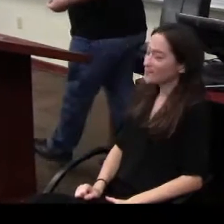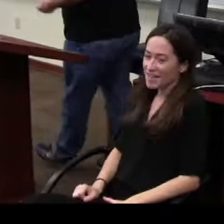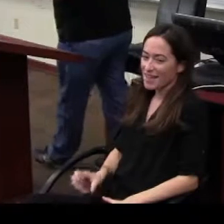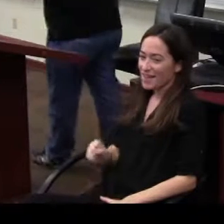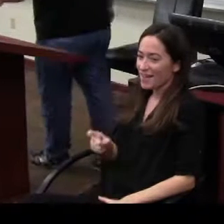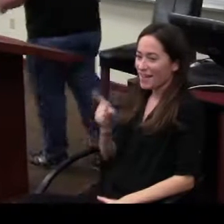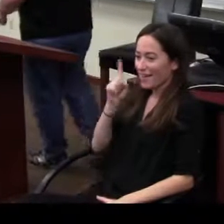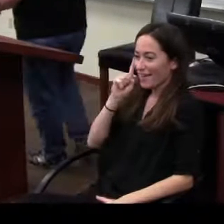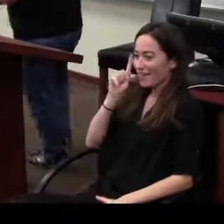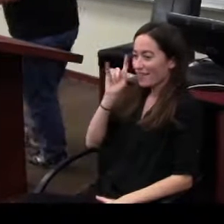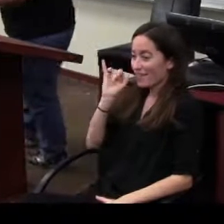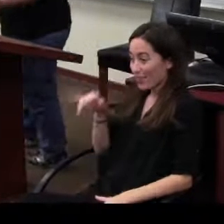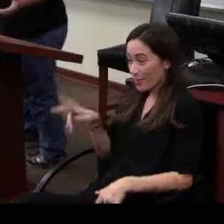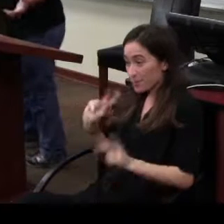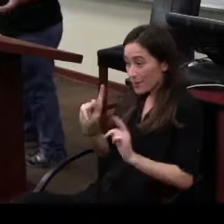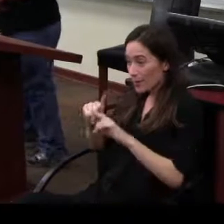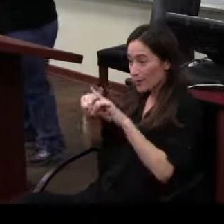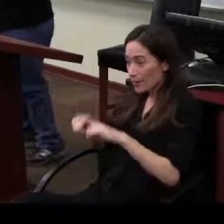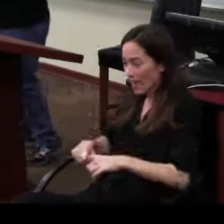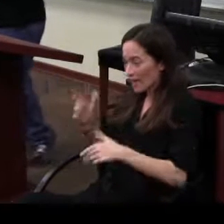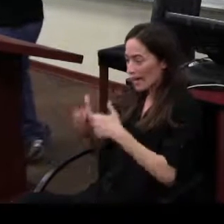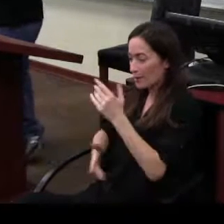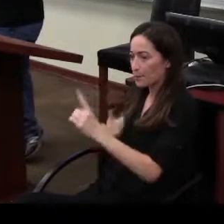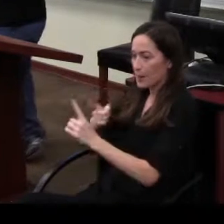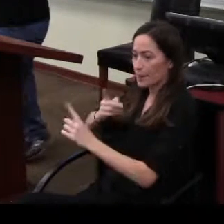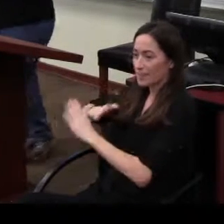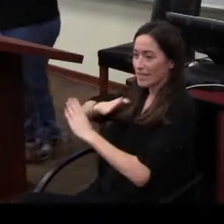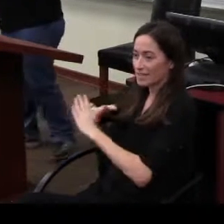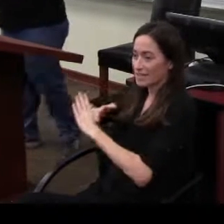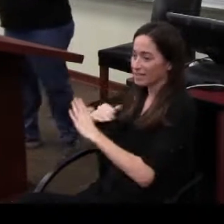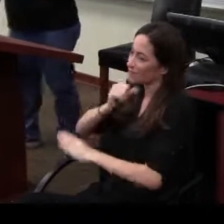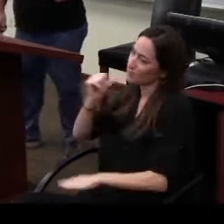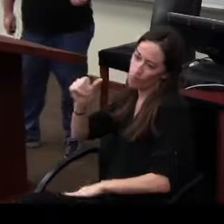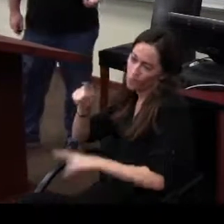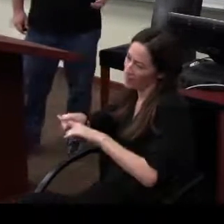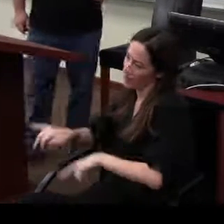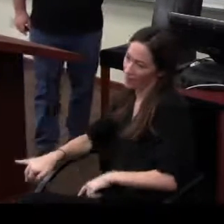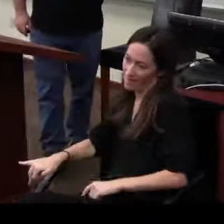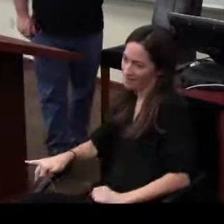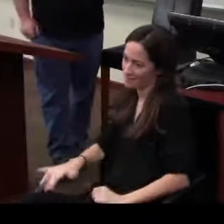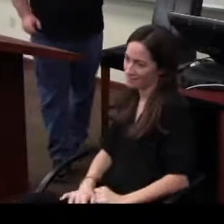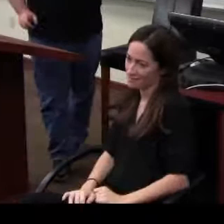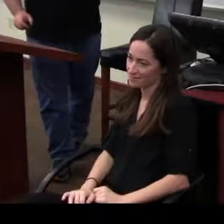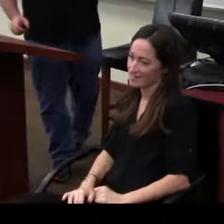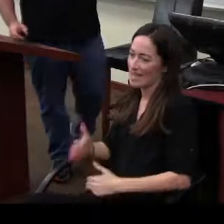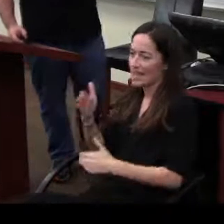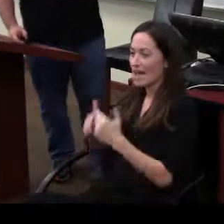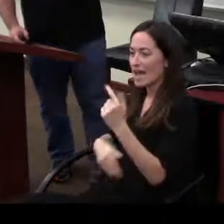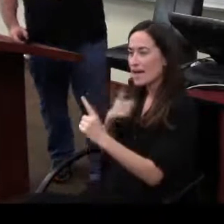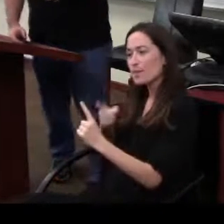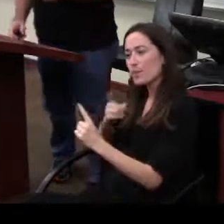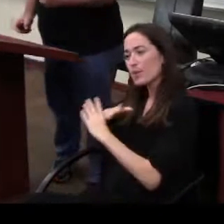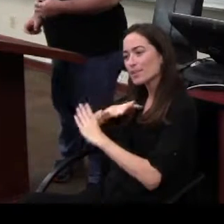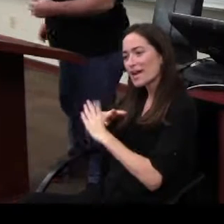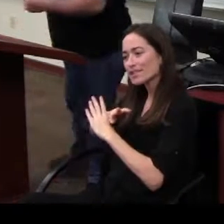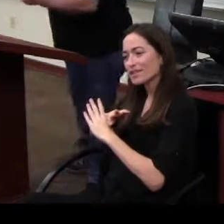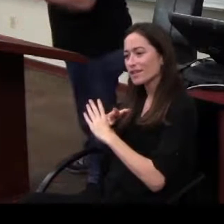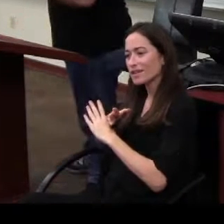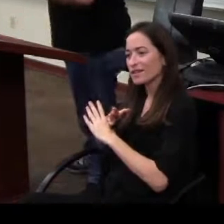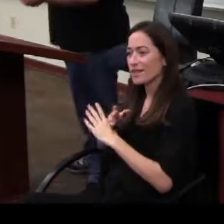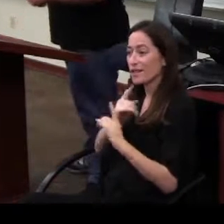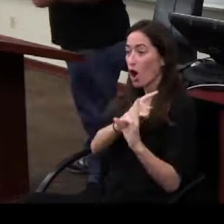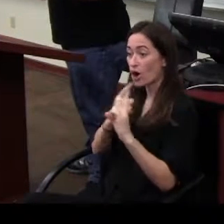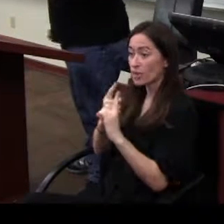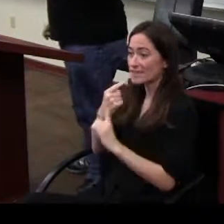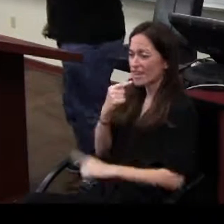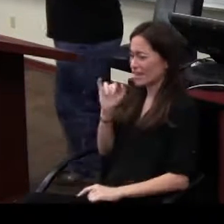So for those who rely on endpoint protection, don't. Okay? Endpoint protection, there's arguments that endpoint